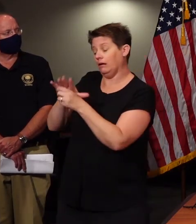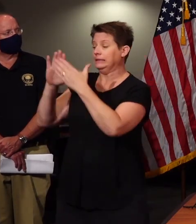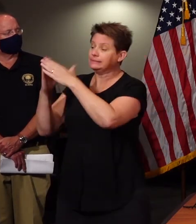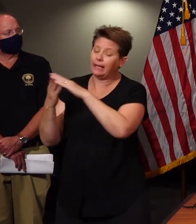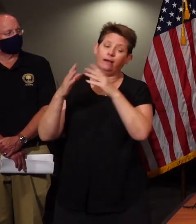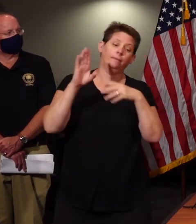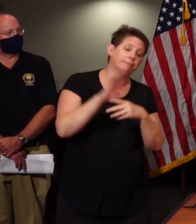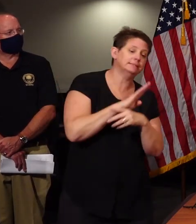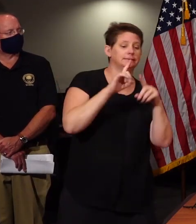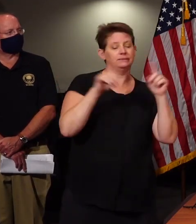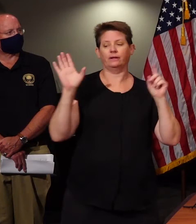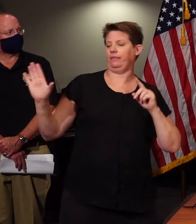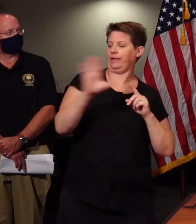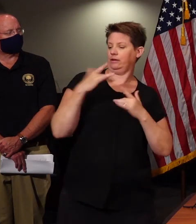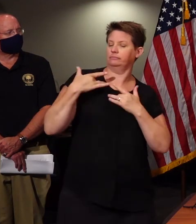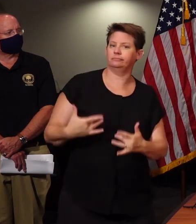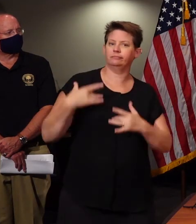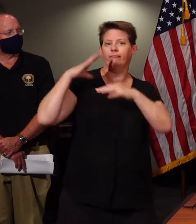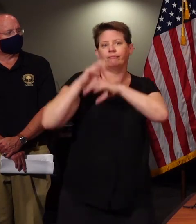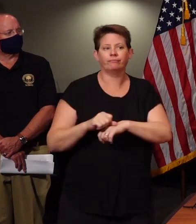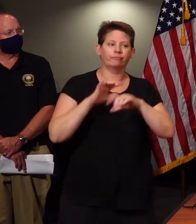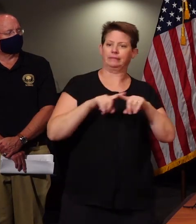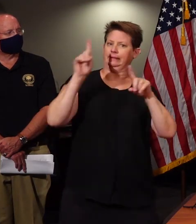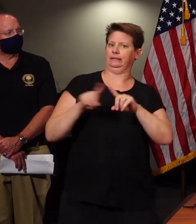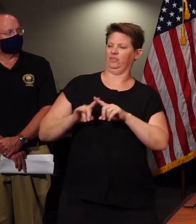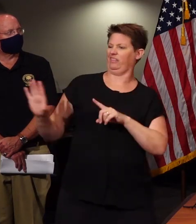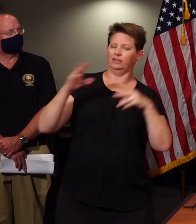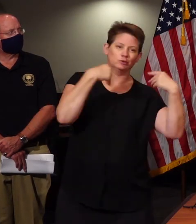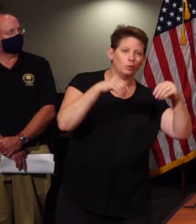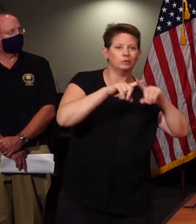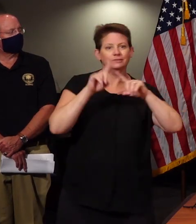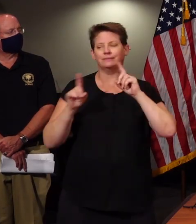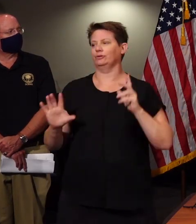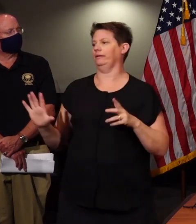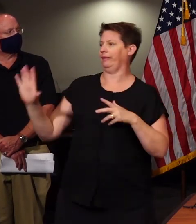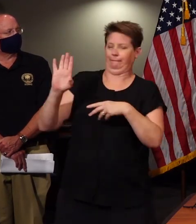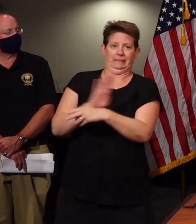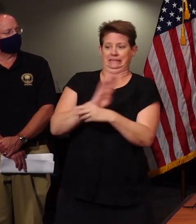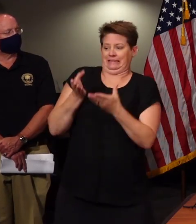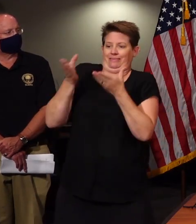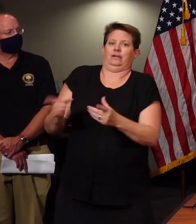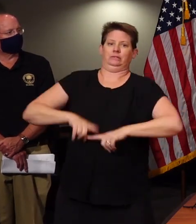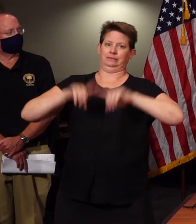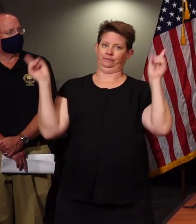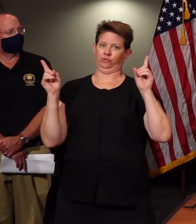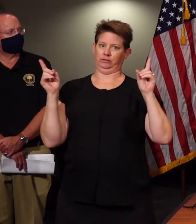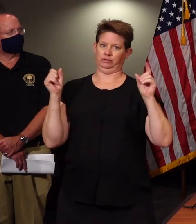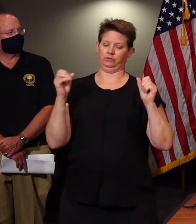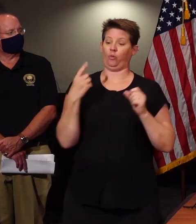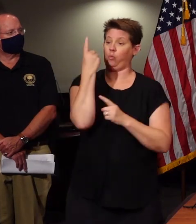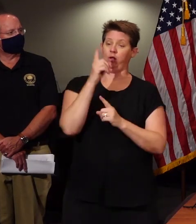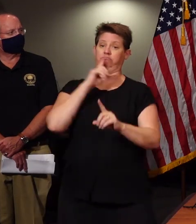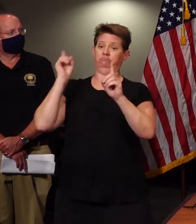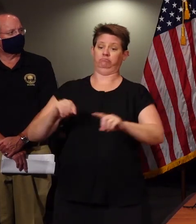They have different customs. They have different ways. The stores are different. The institutions are different. So one size is very difficult